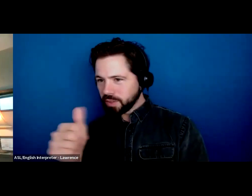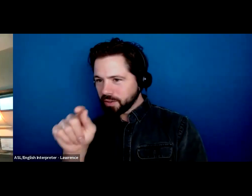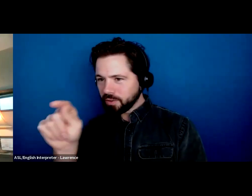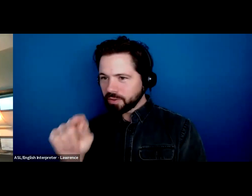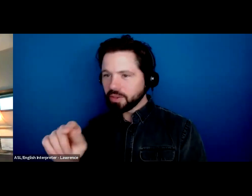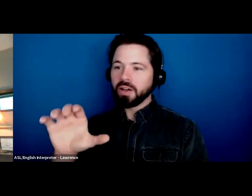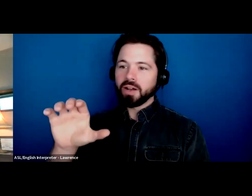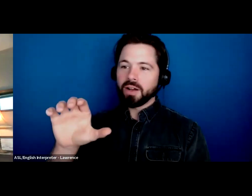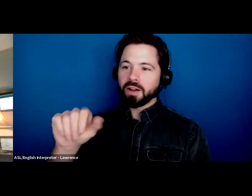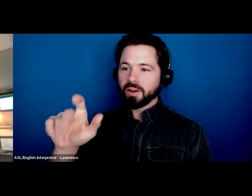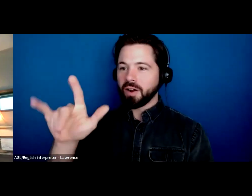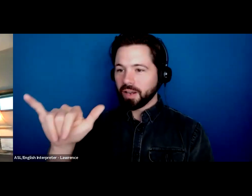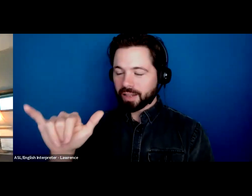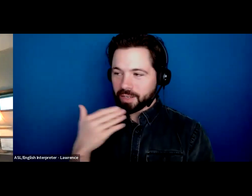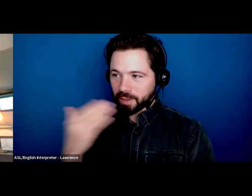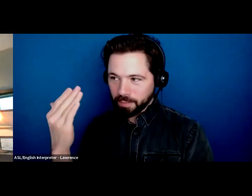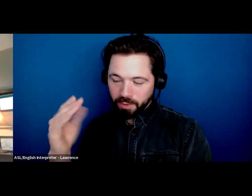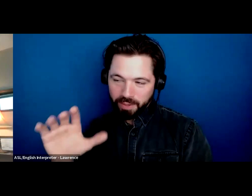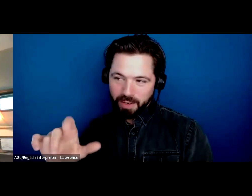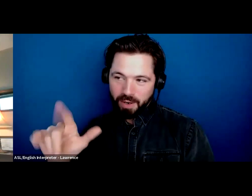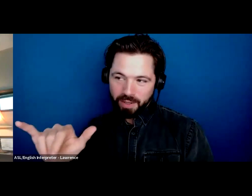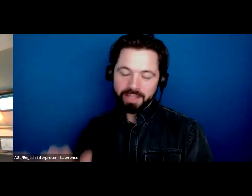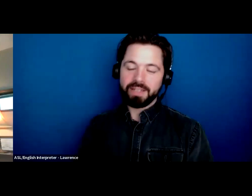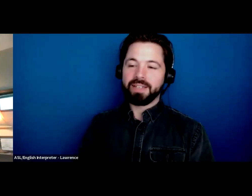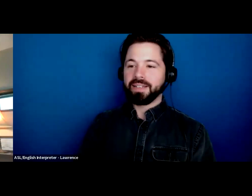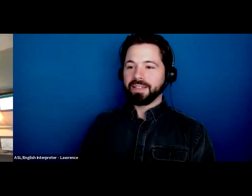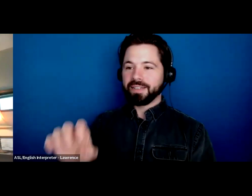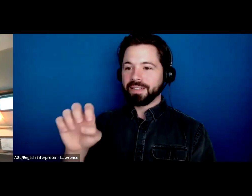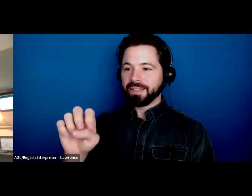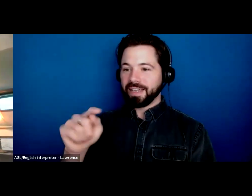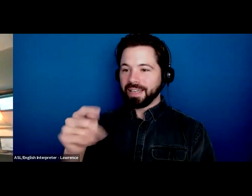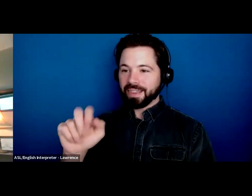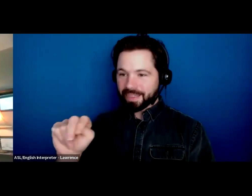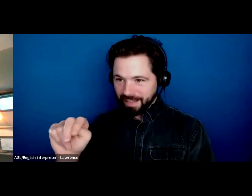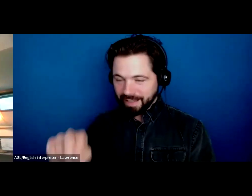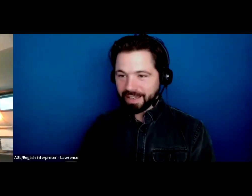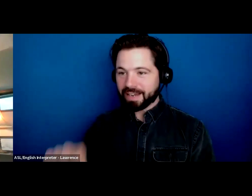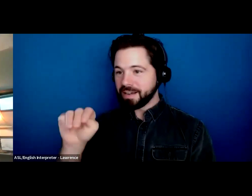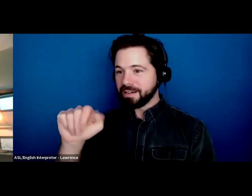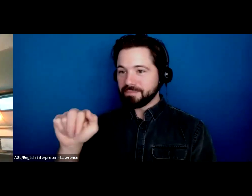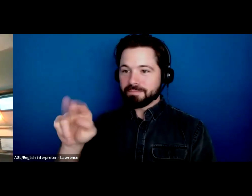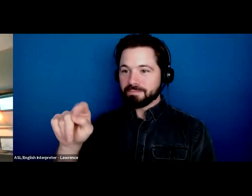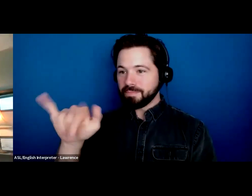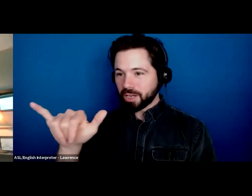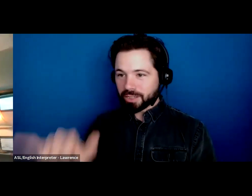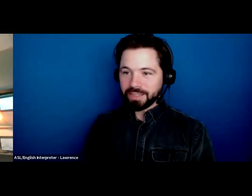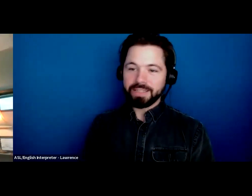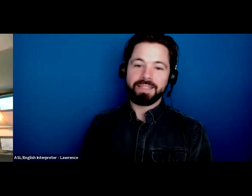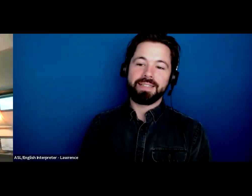got Carly on. Good morning, Carly, and Ethan too, and Marty. And let's